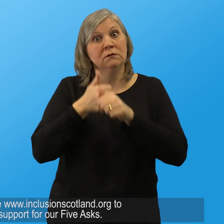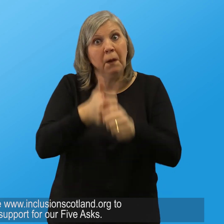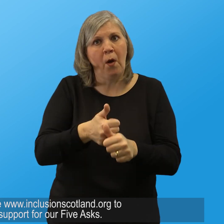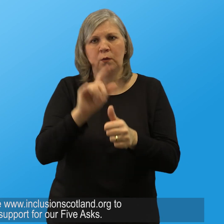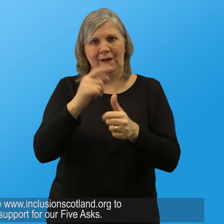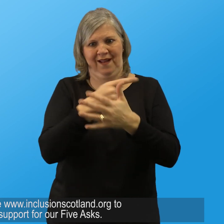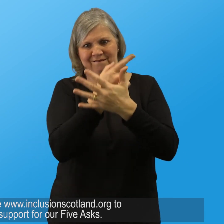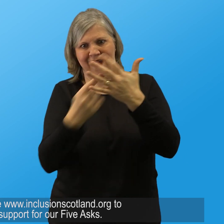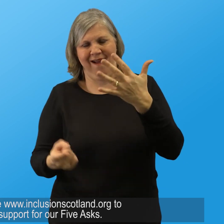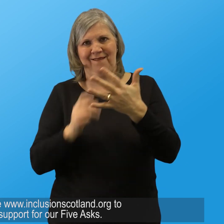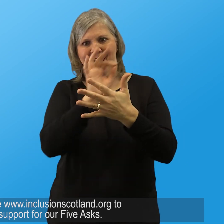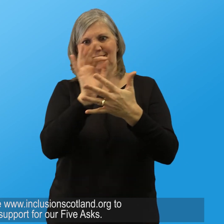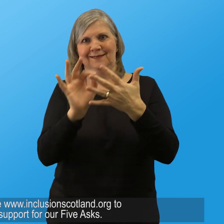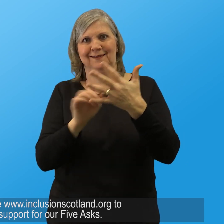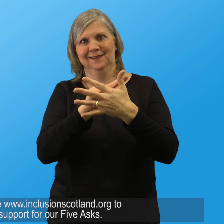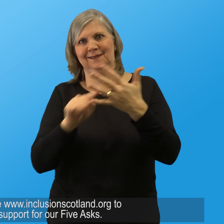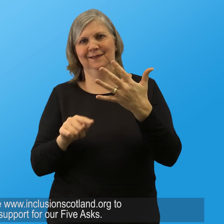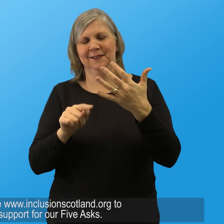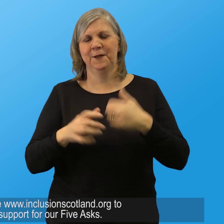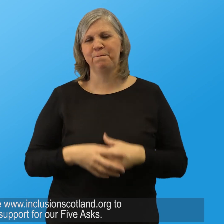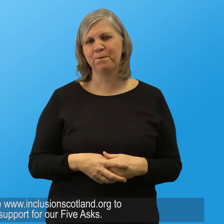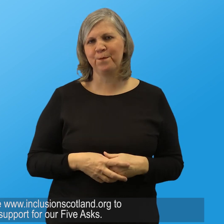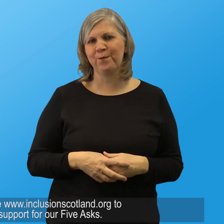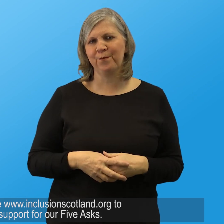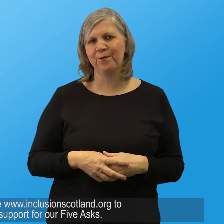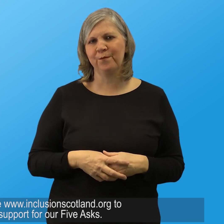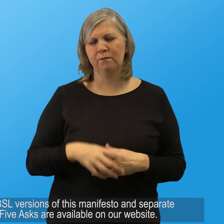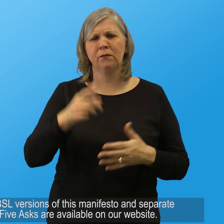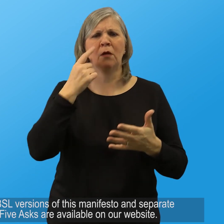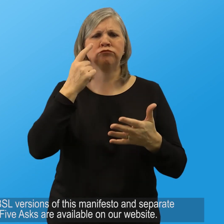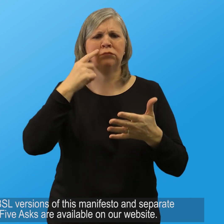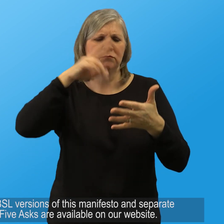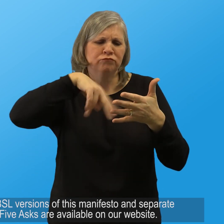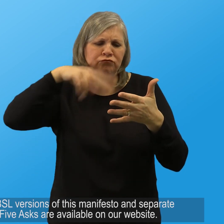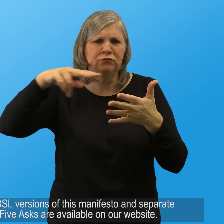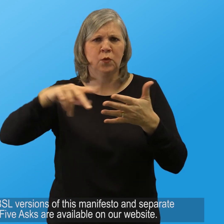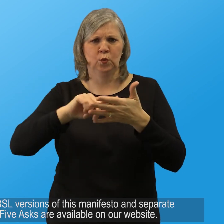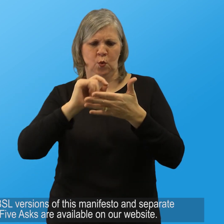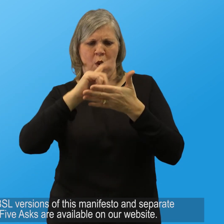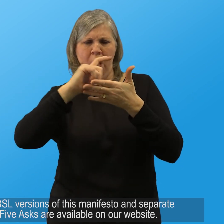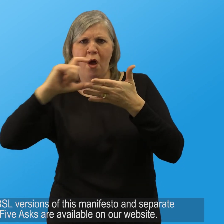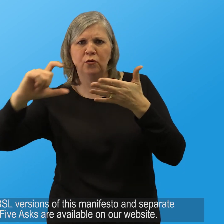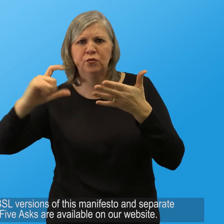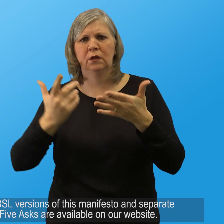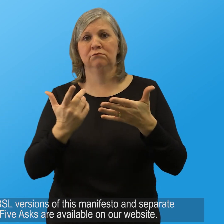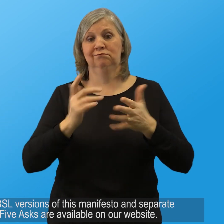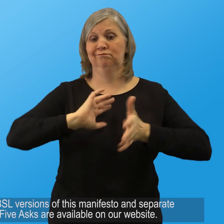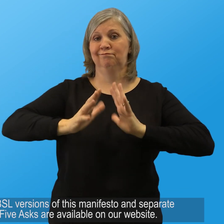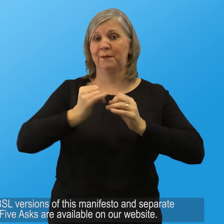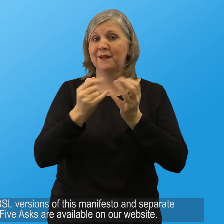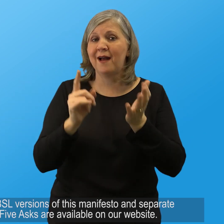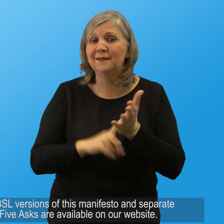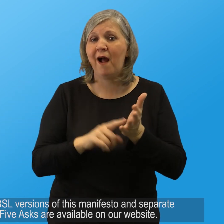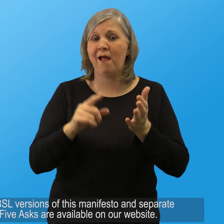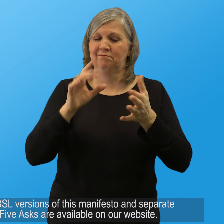www.inclusionscotland.org to show your support for our 5 asks. Easy read, large print and BSL versions of this